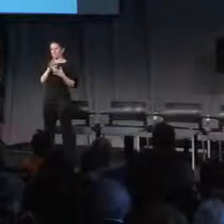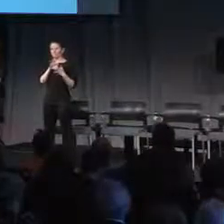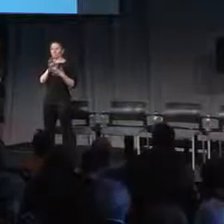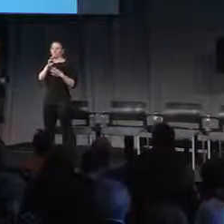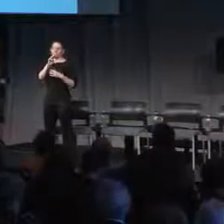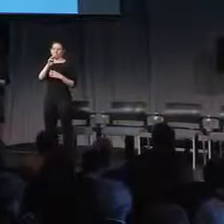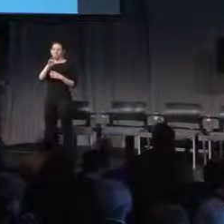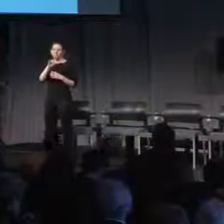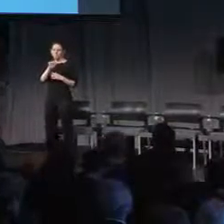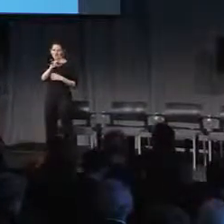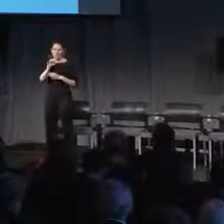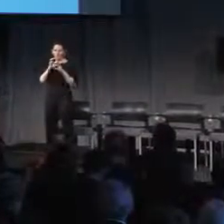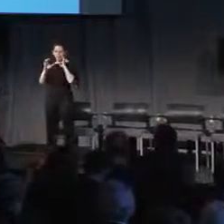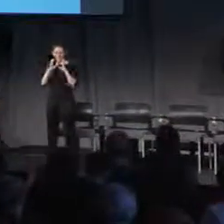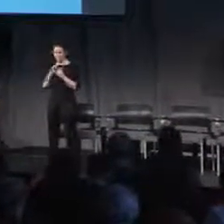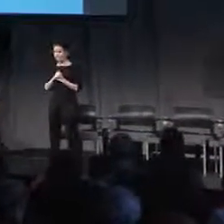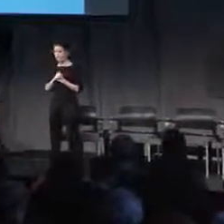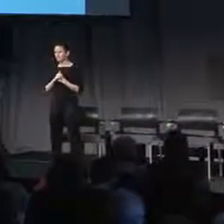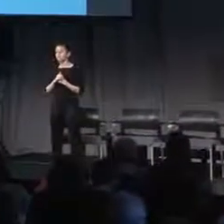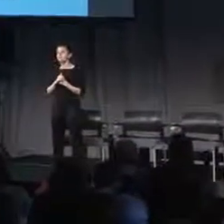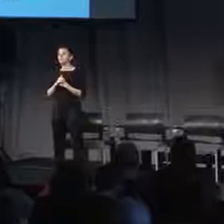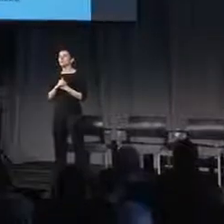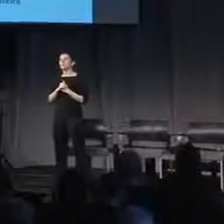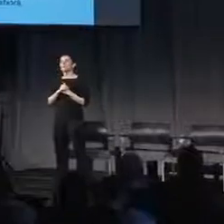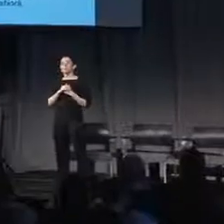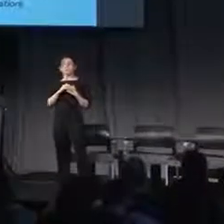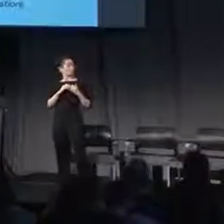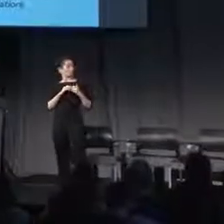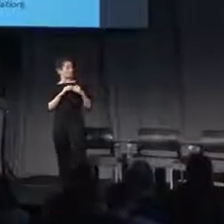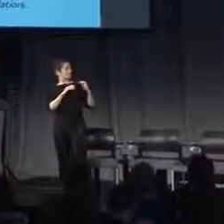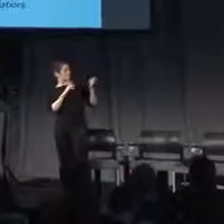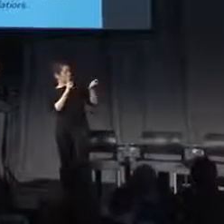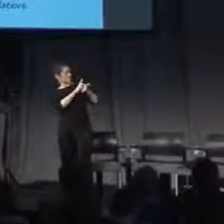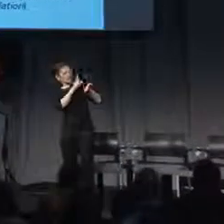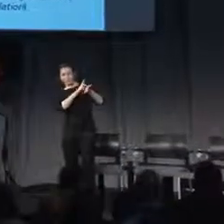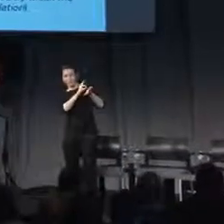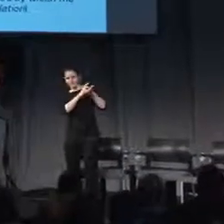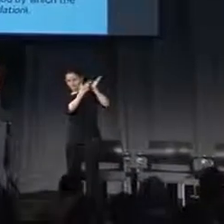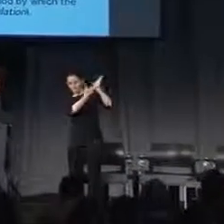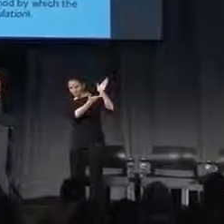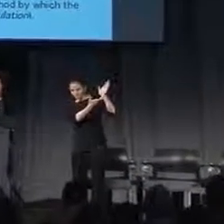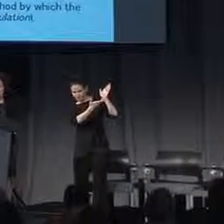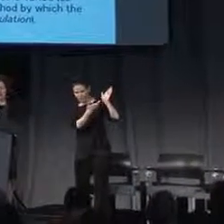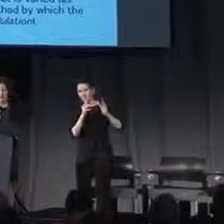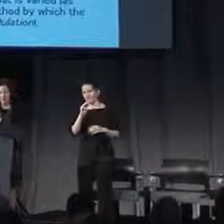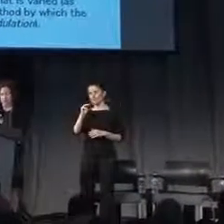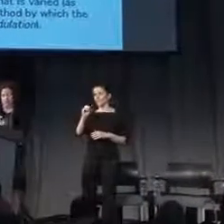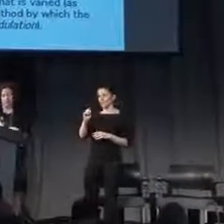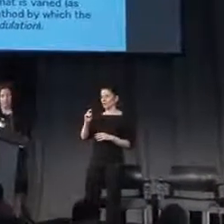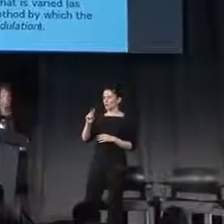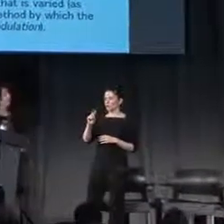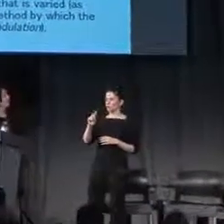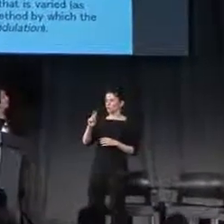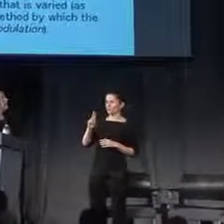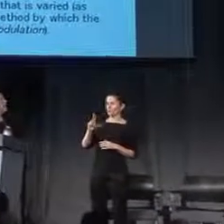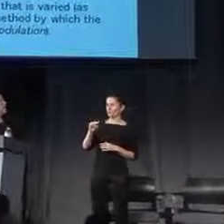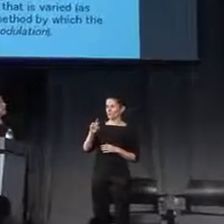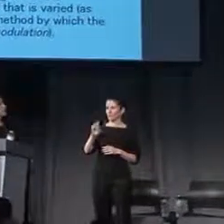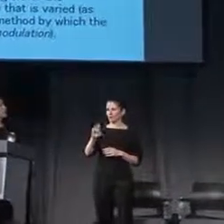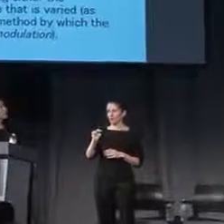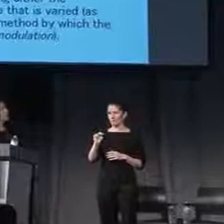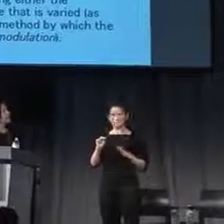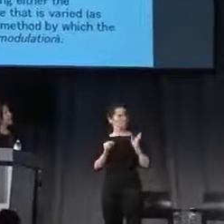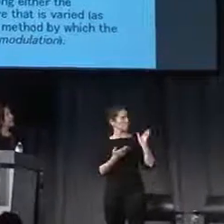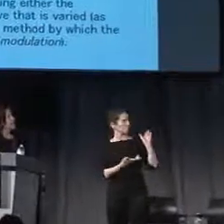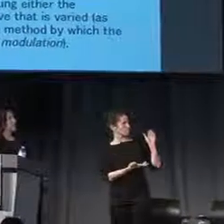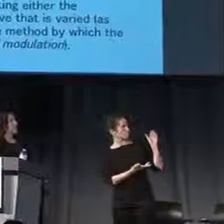From the so-called sense section of the Oxford English Dictionary entry for the word modulation, the